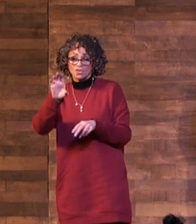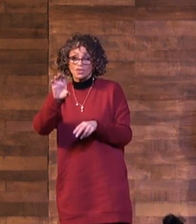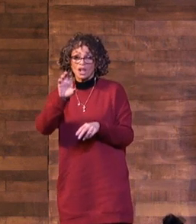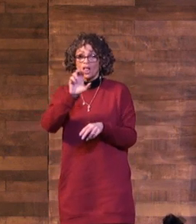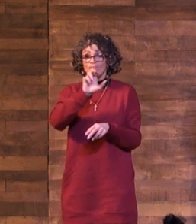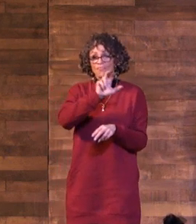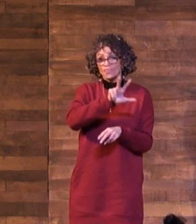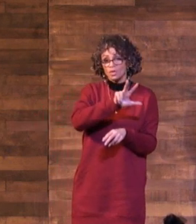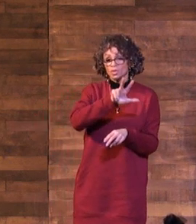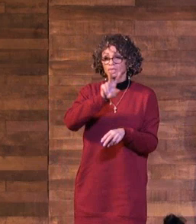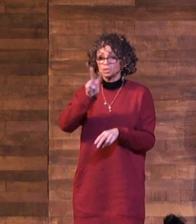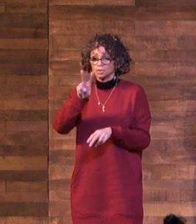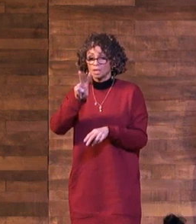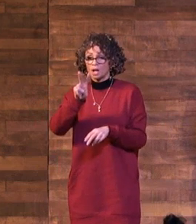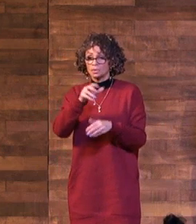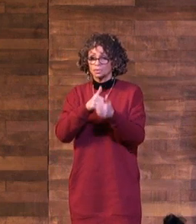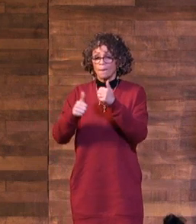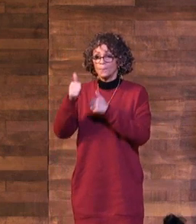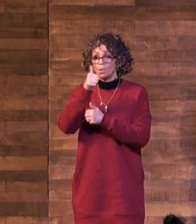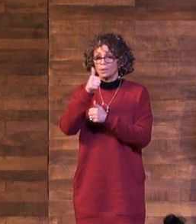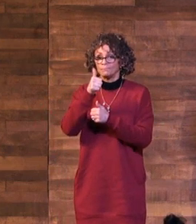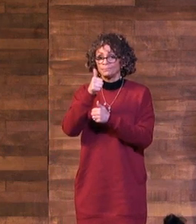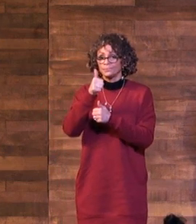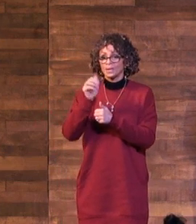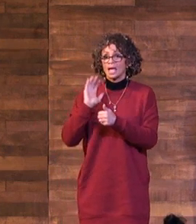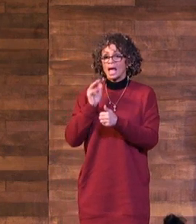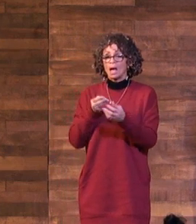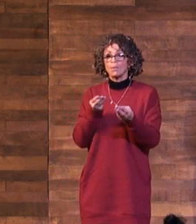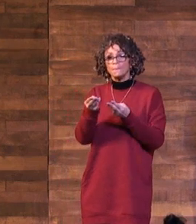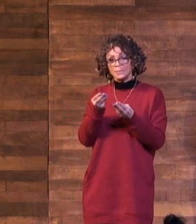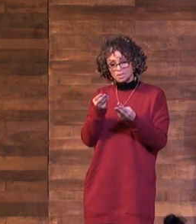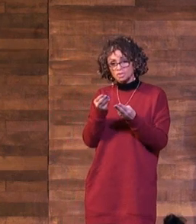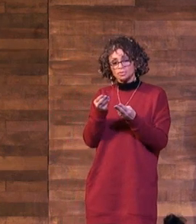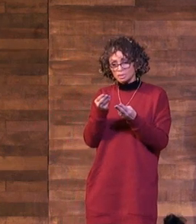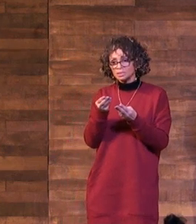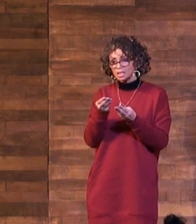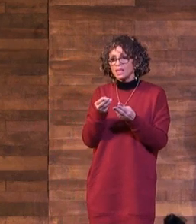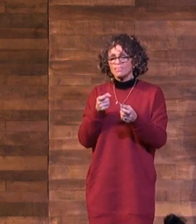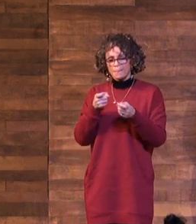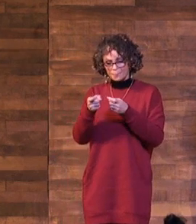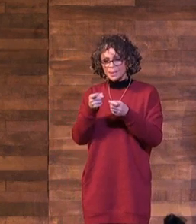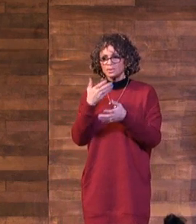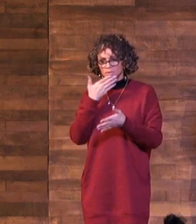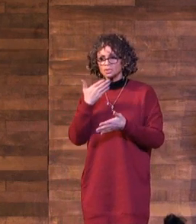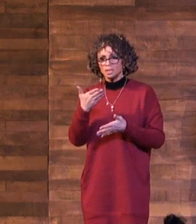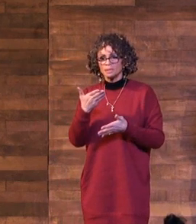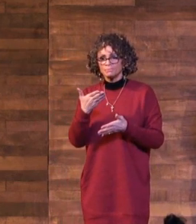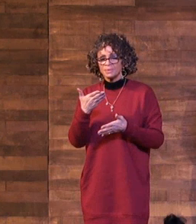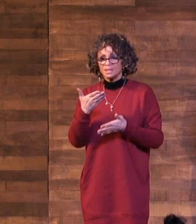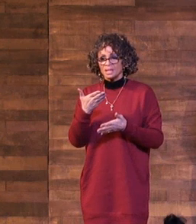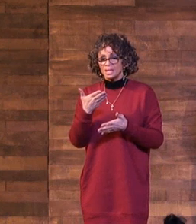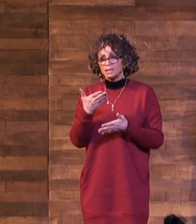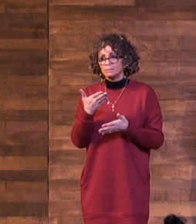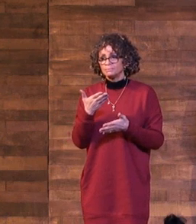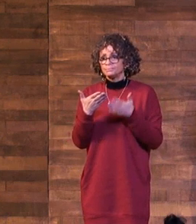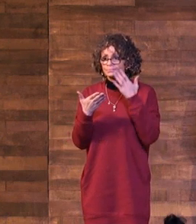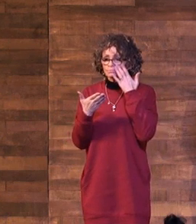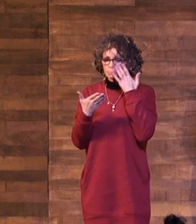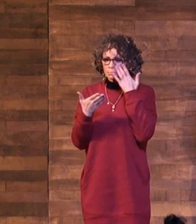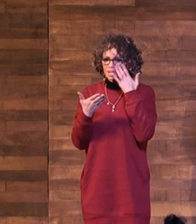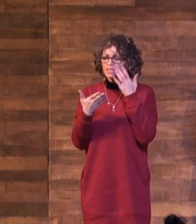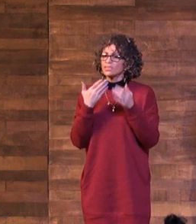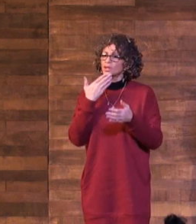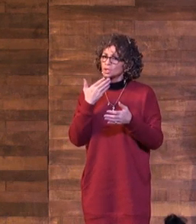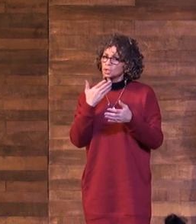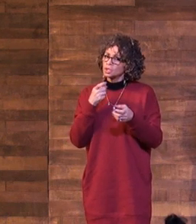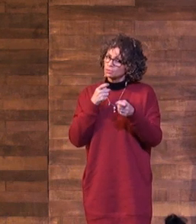year. Our ministries have managed their budgets well and have made cuts in an effort to be good stewards of the